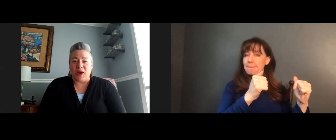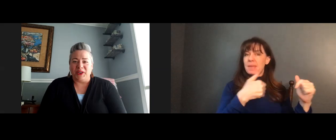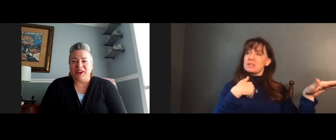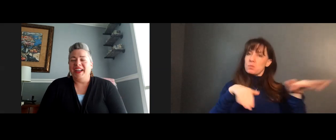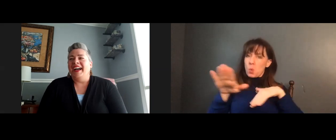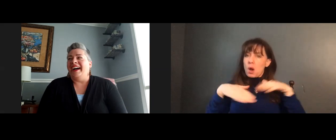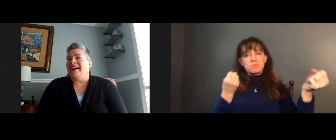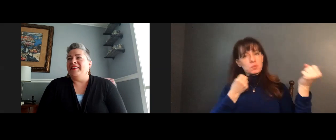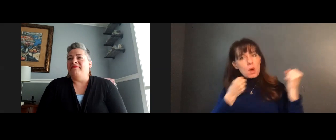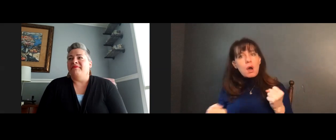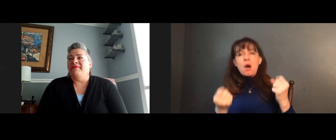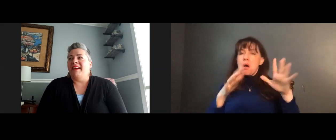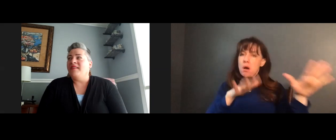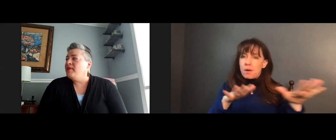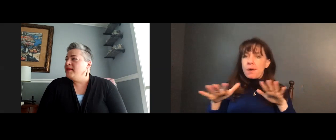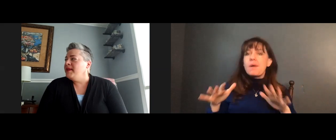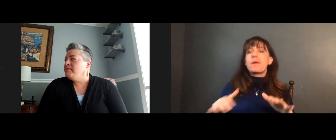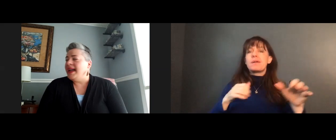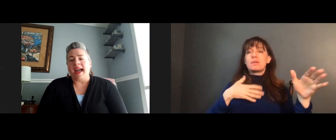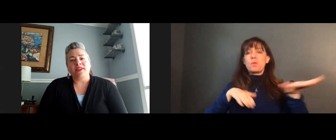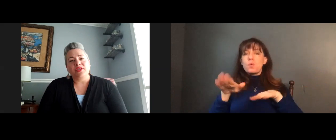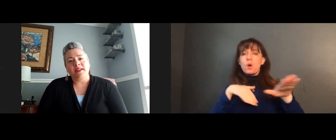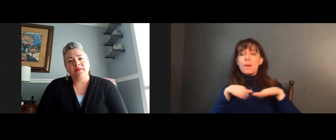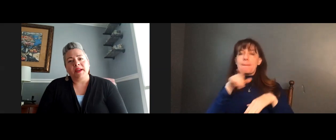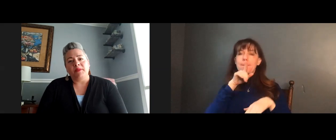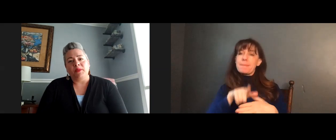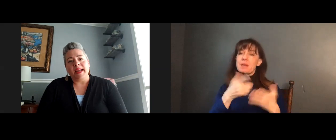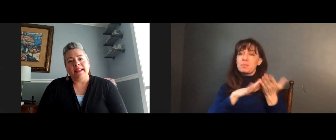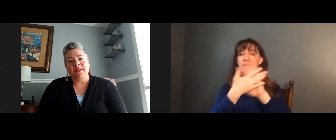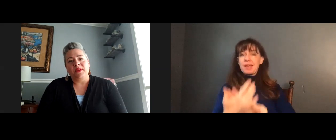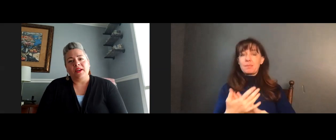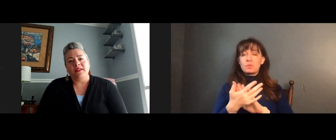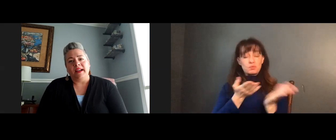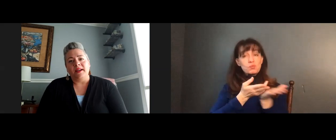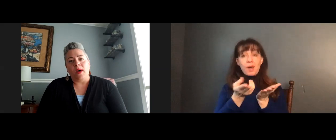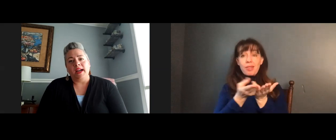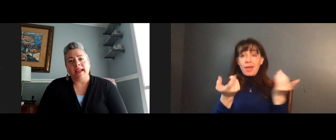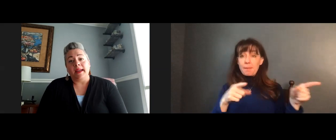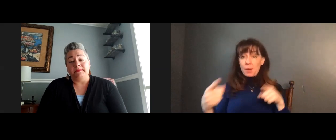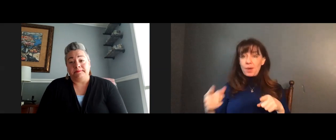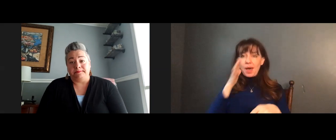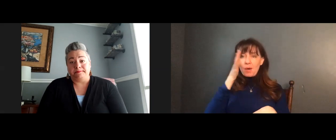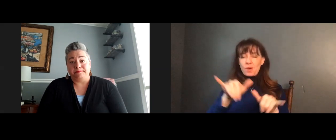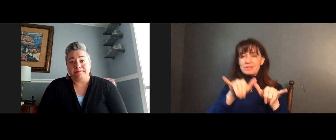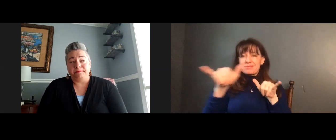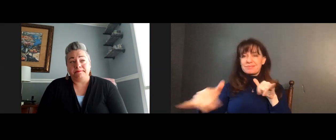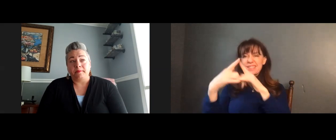stronger um i it may actually become a reality we're all uh wild camp